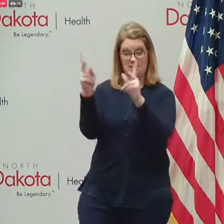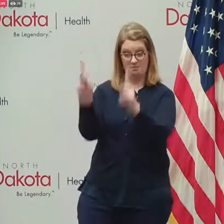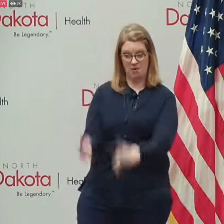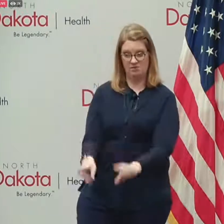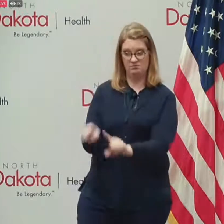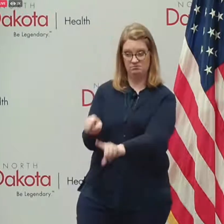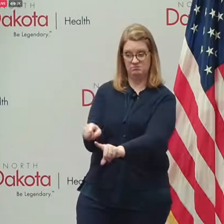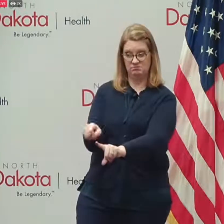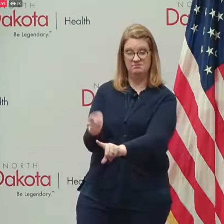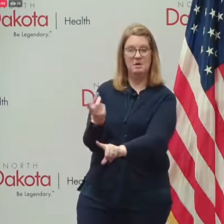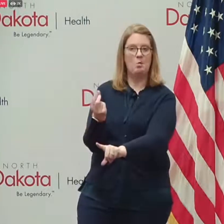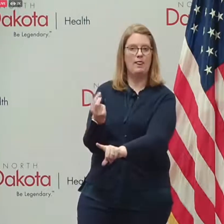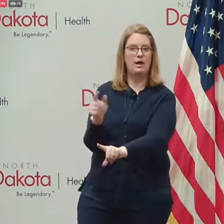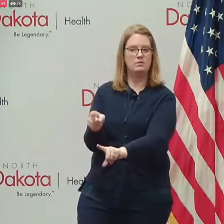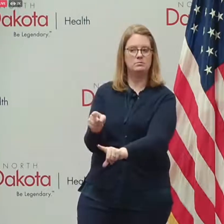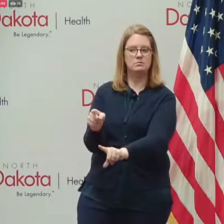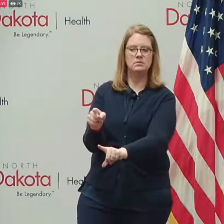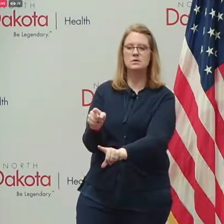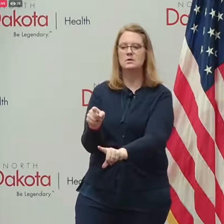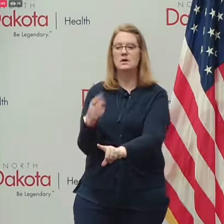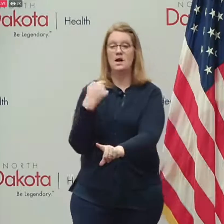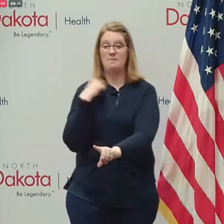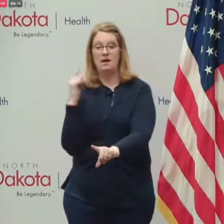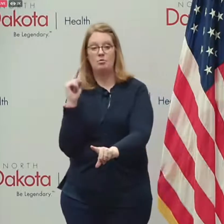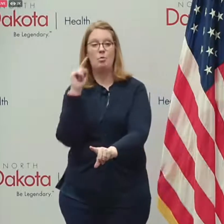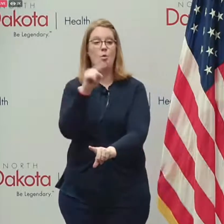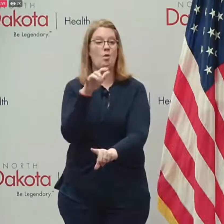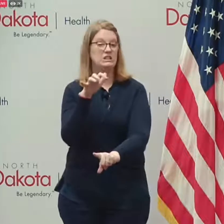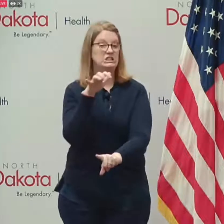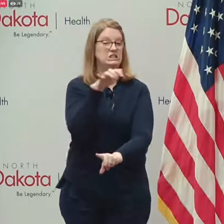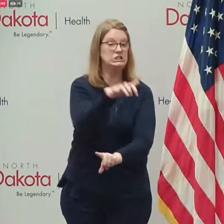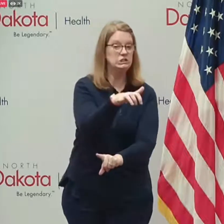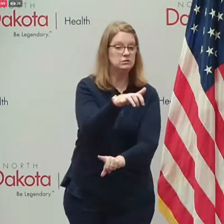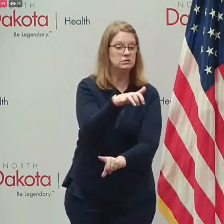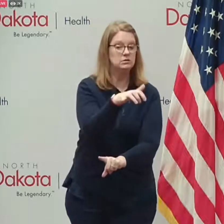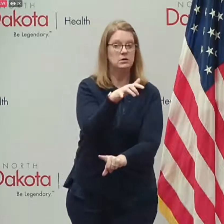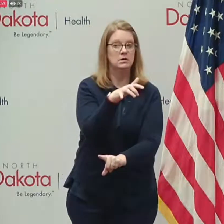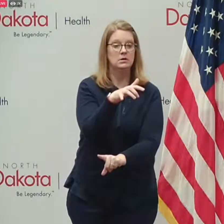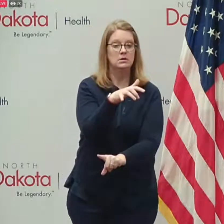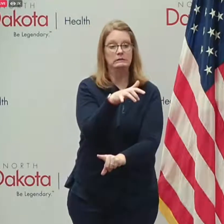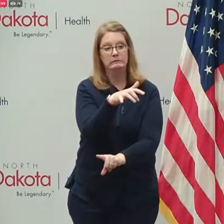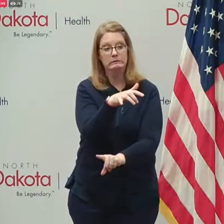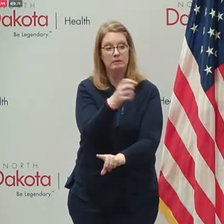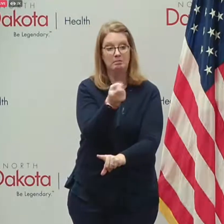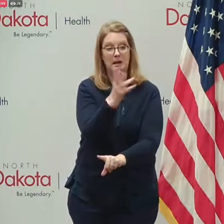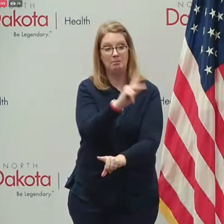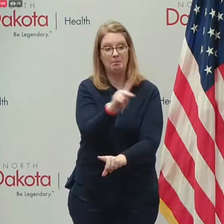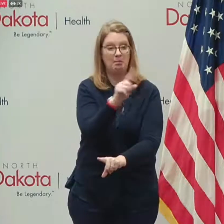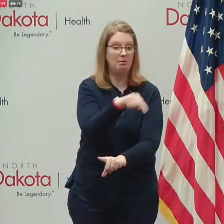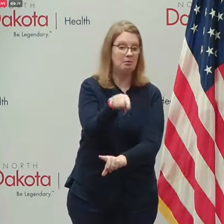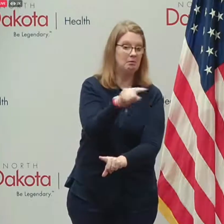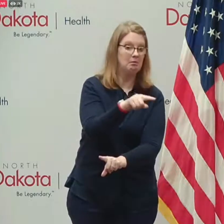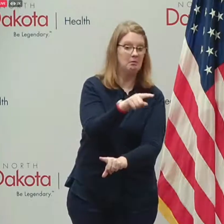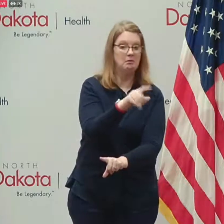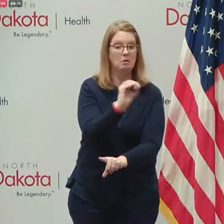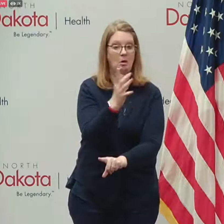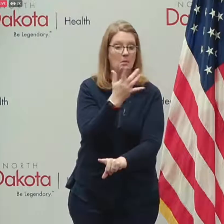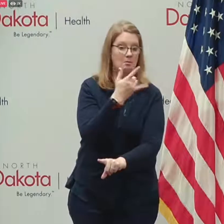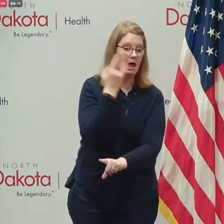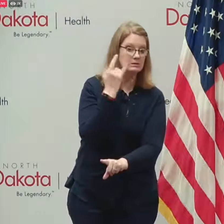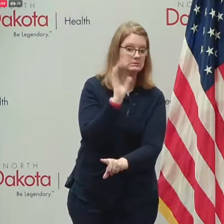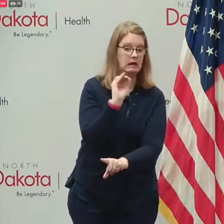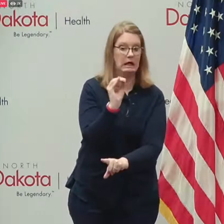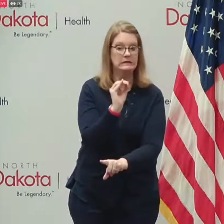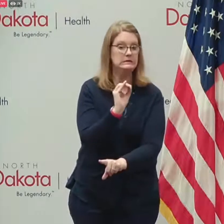morning. Are they going to choose to go to a place with crowds and low ventilation and nobody wearing masks because for them they think it doesn't matter, or are they going to choose